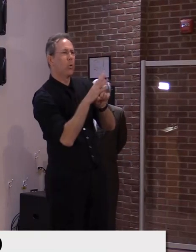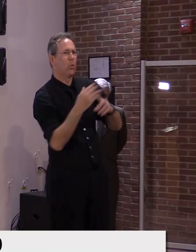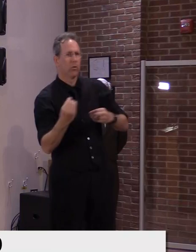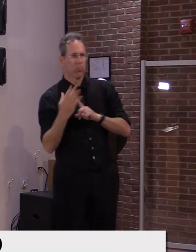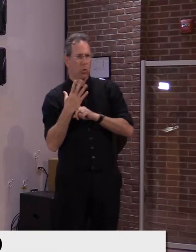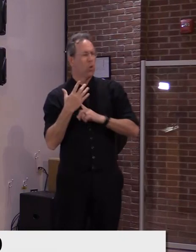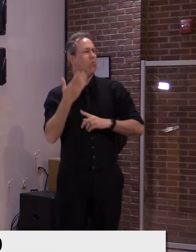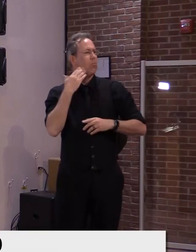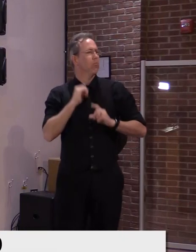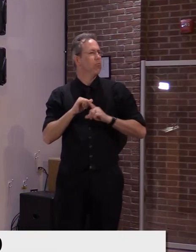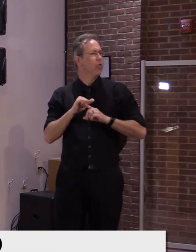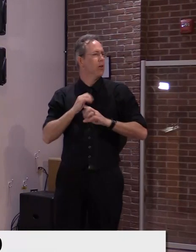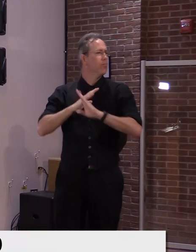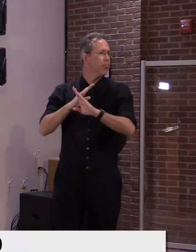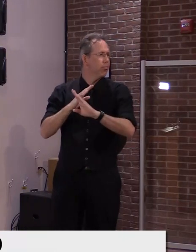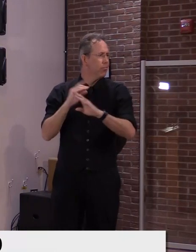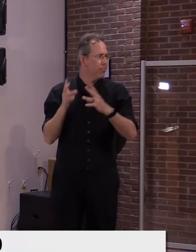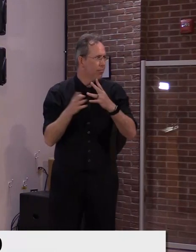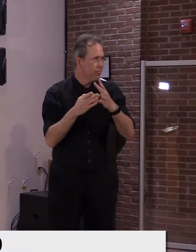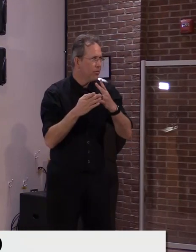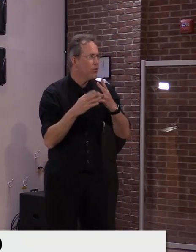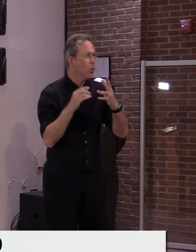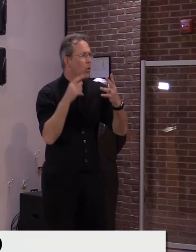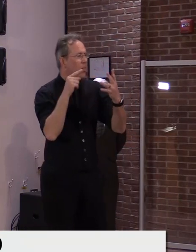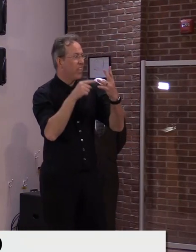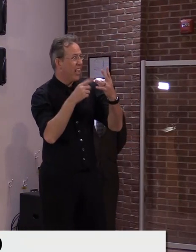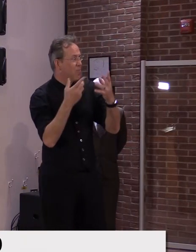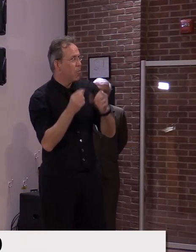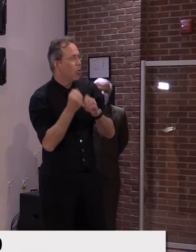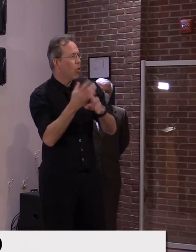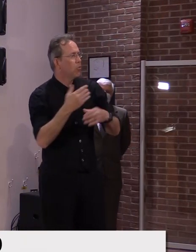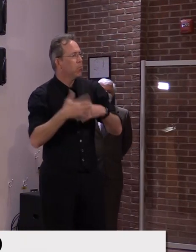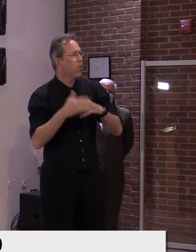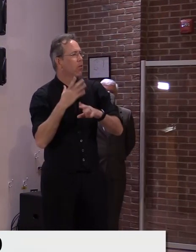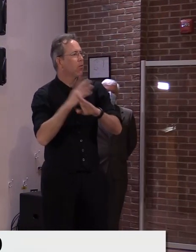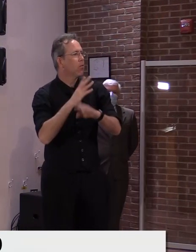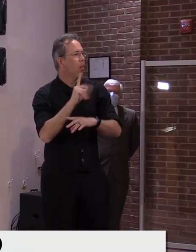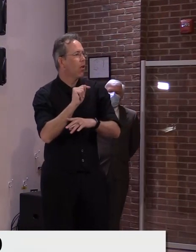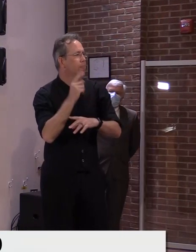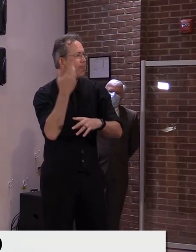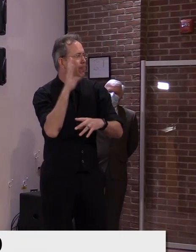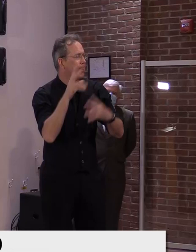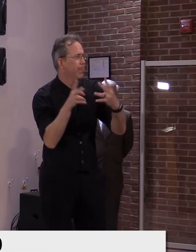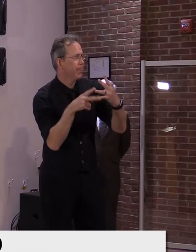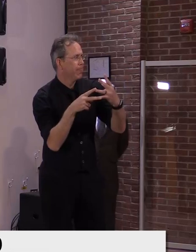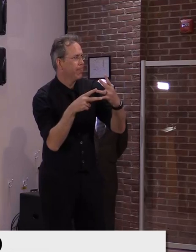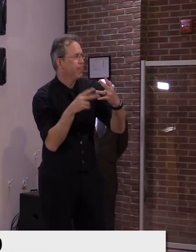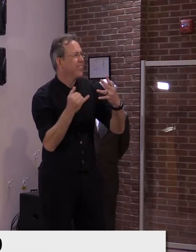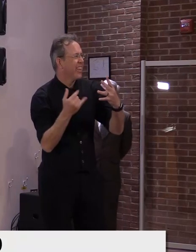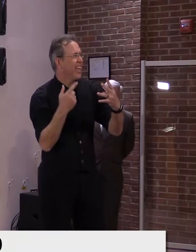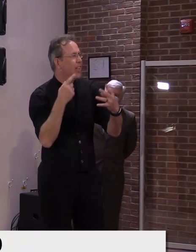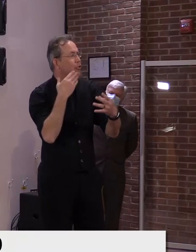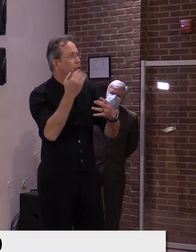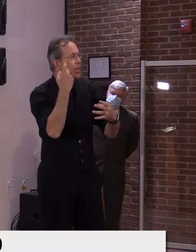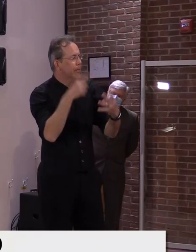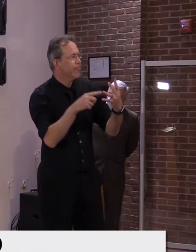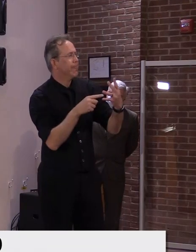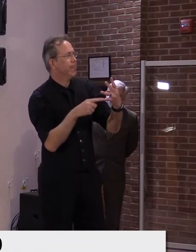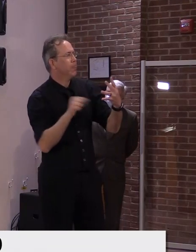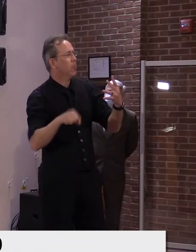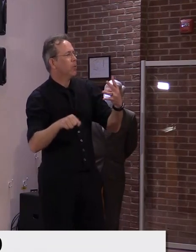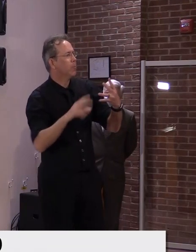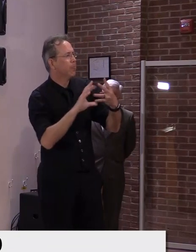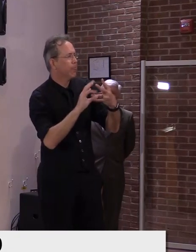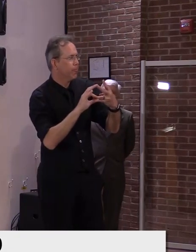this blood clotting tendency? So that's a theory that people are working with. Keep in mind